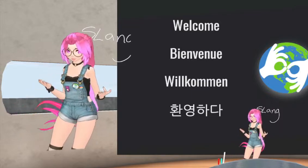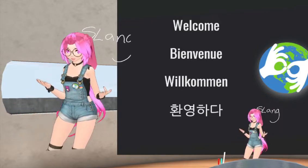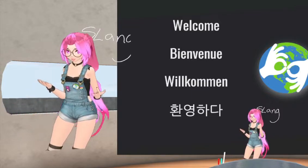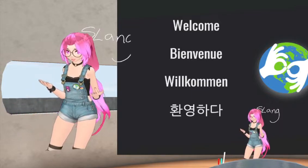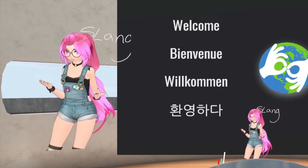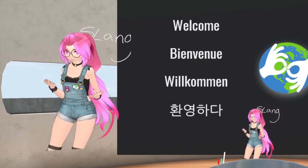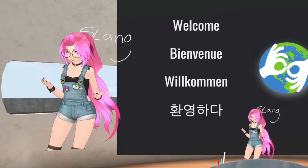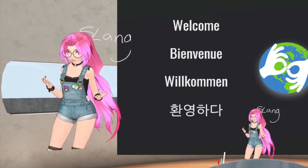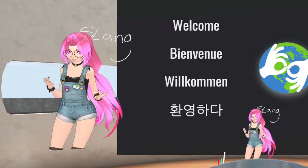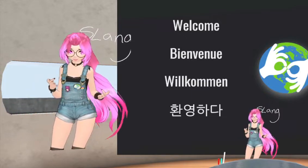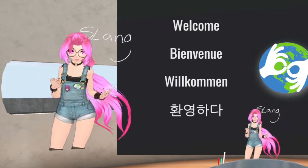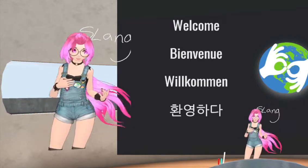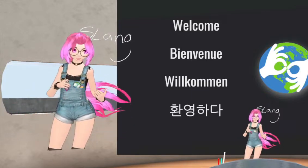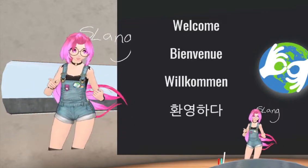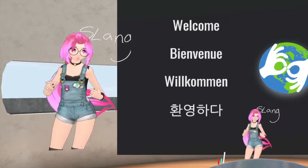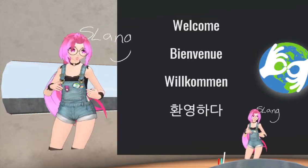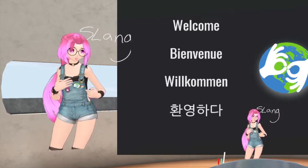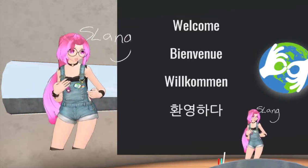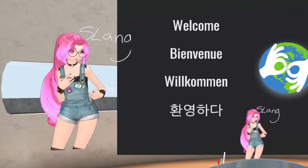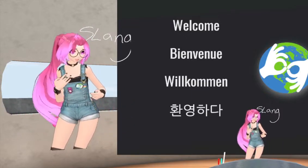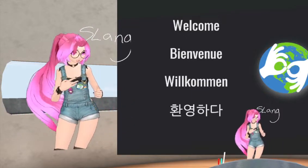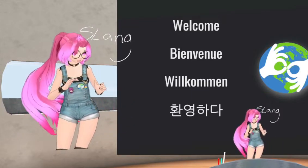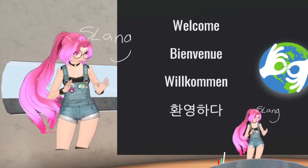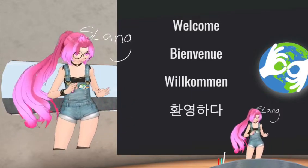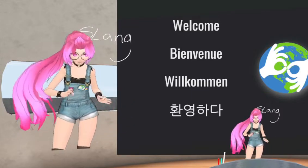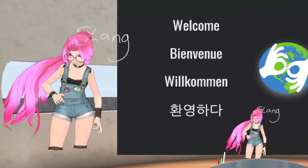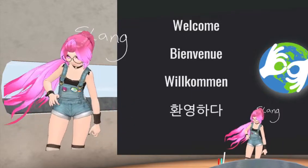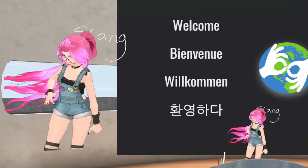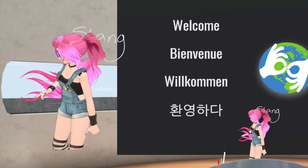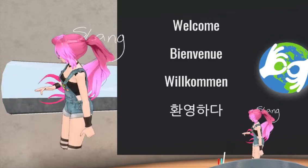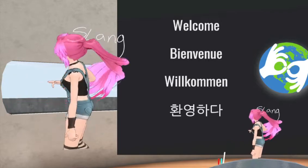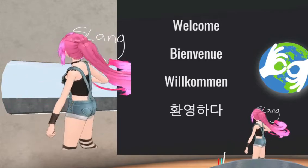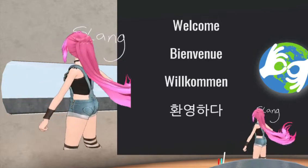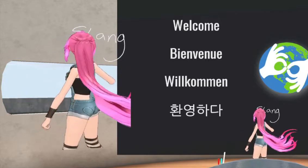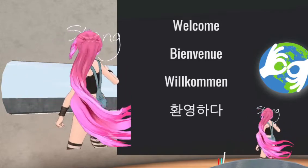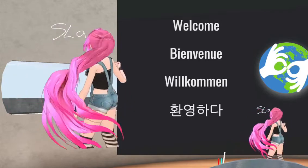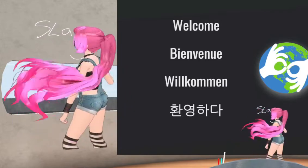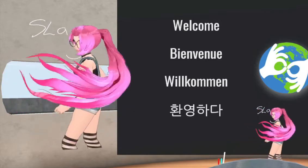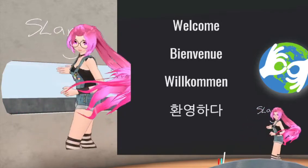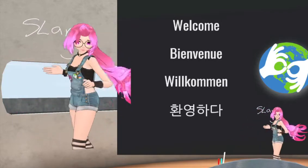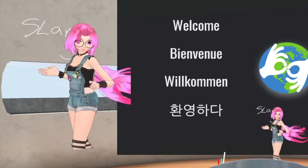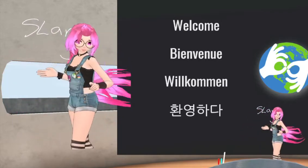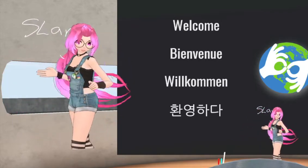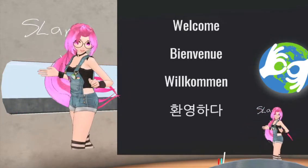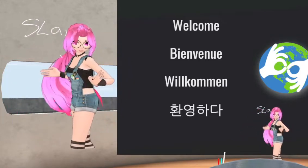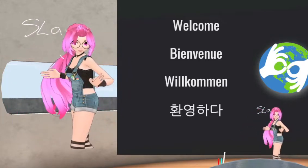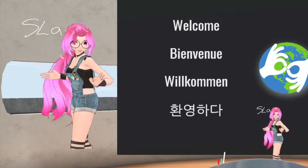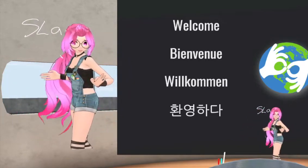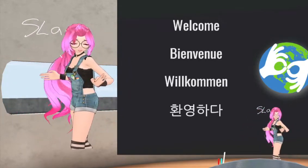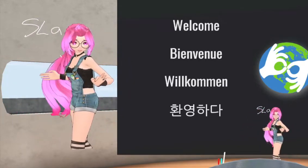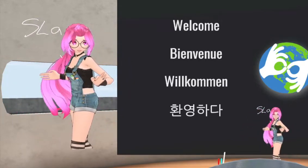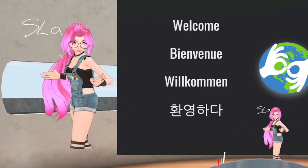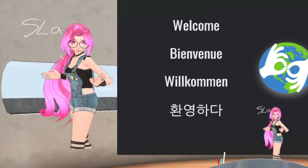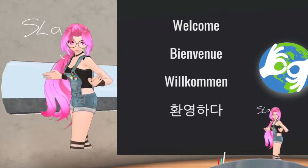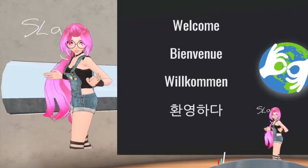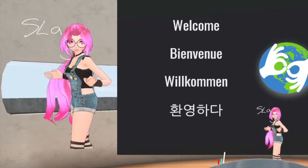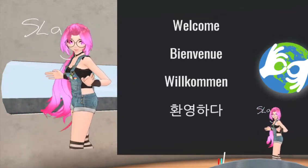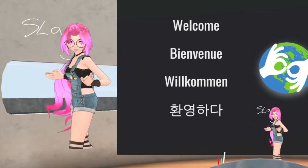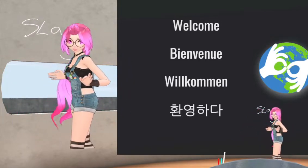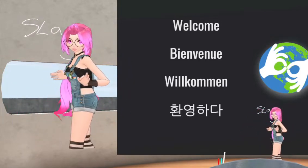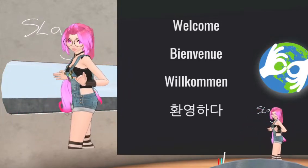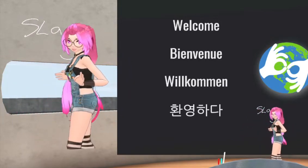when COVID really started being a thing, it was actually a really big moment for at least